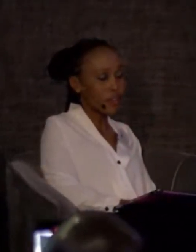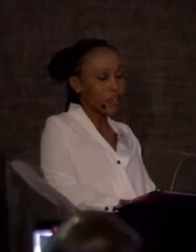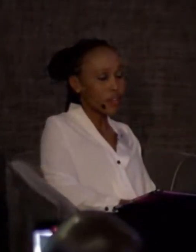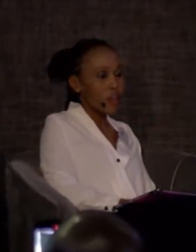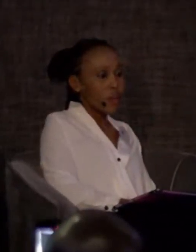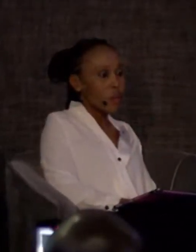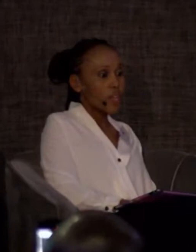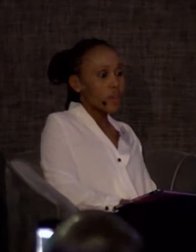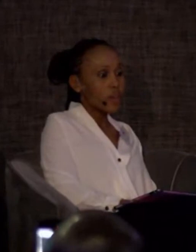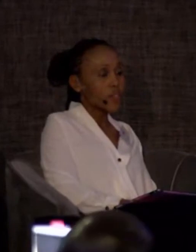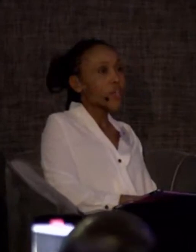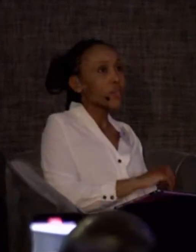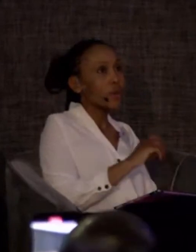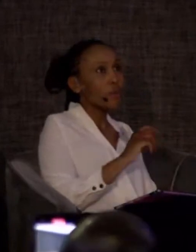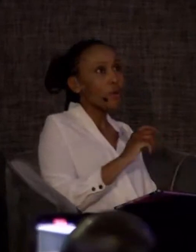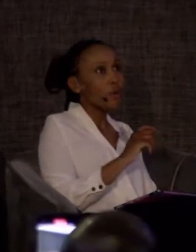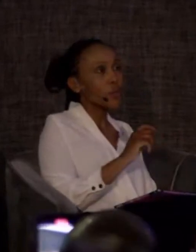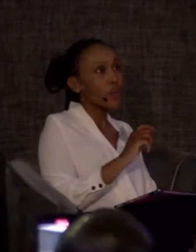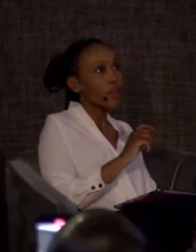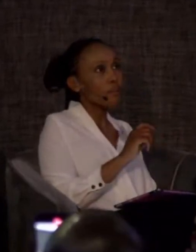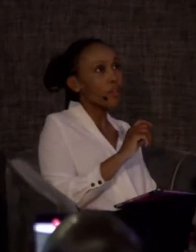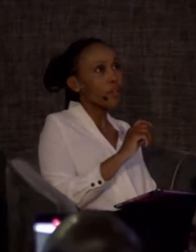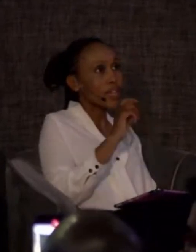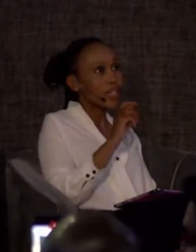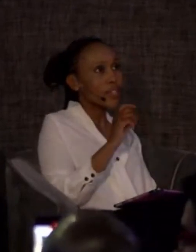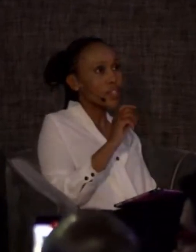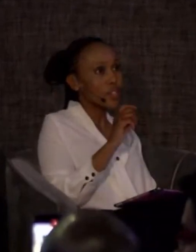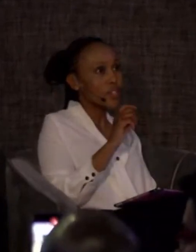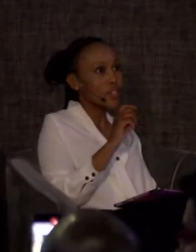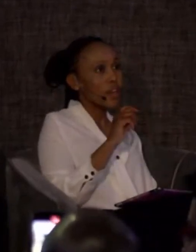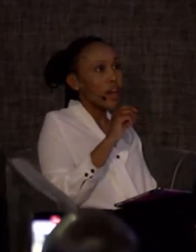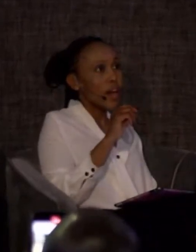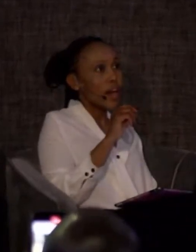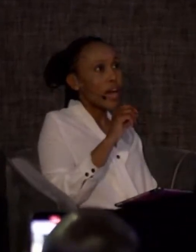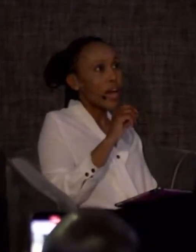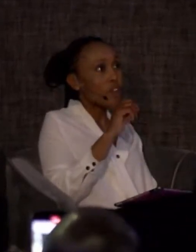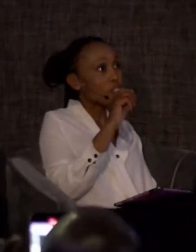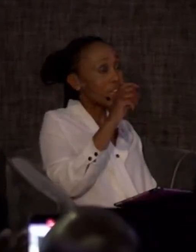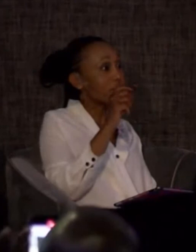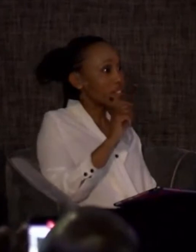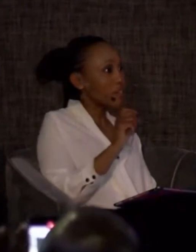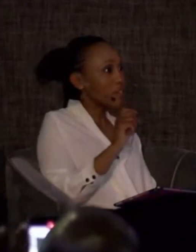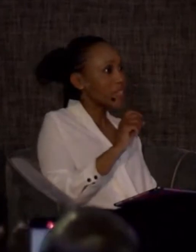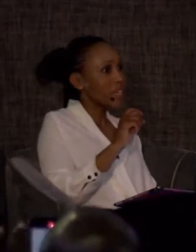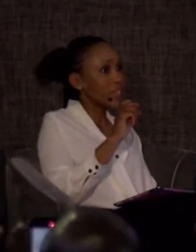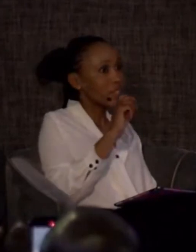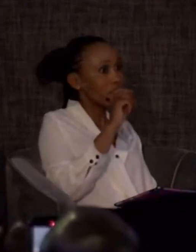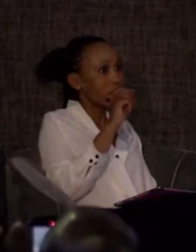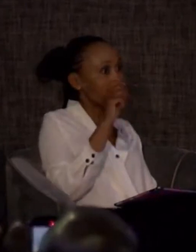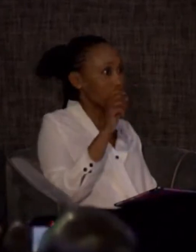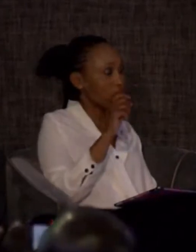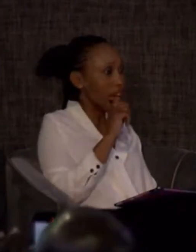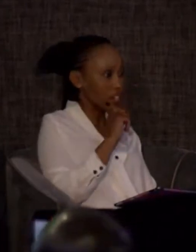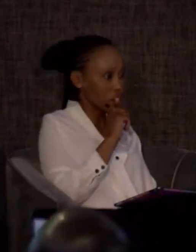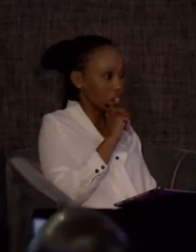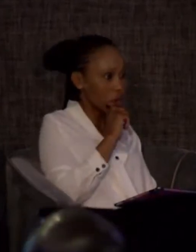South Africa. We need to get to a point where political interests are not as significant as the direction